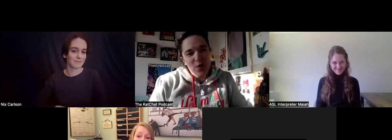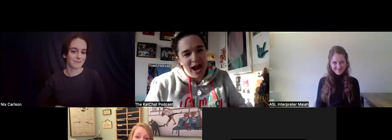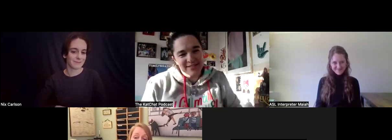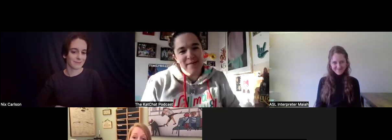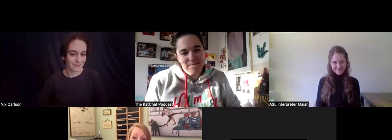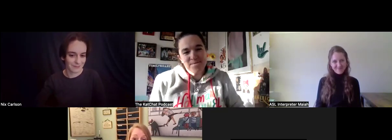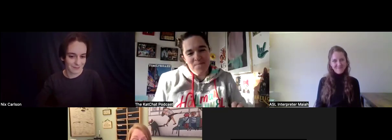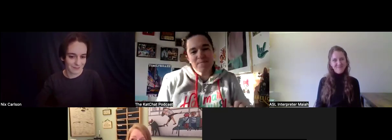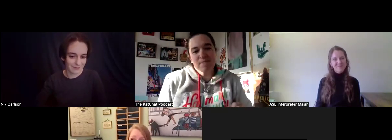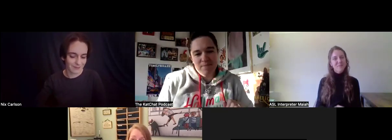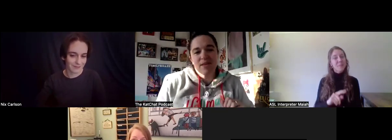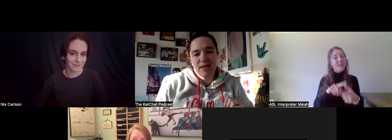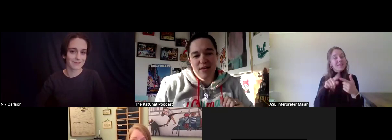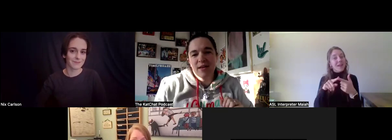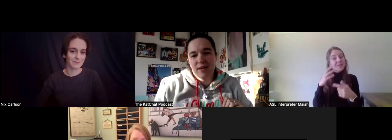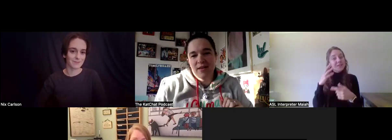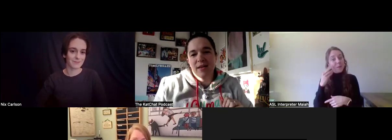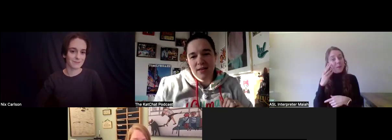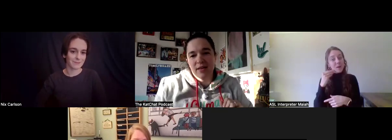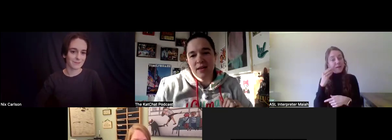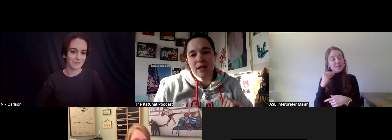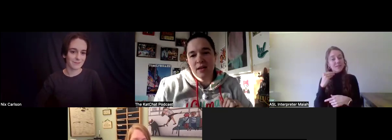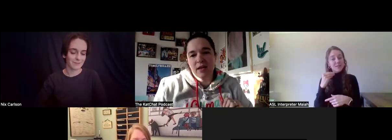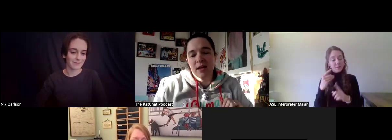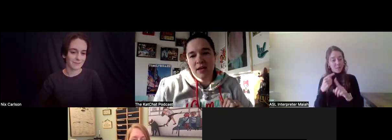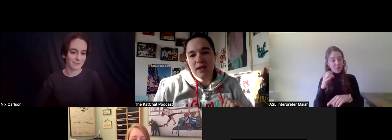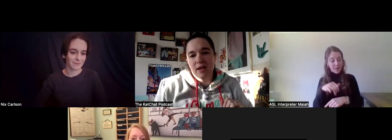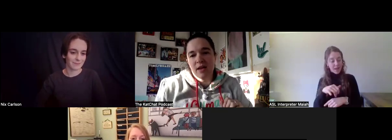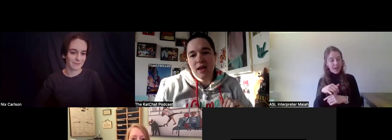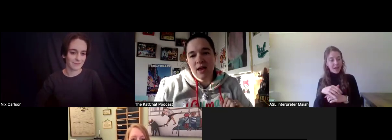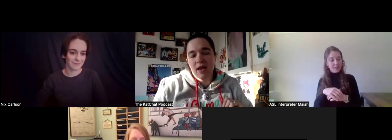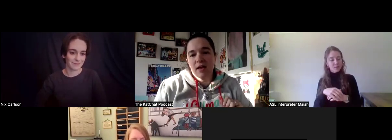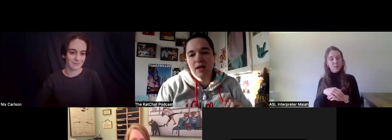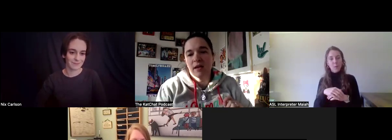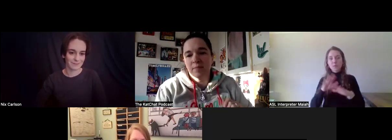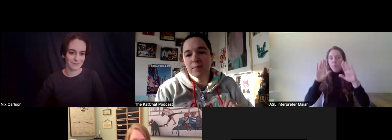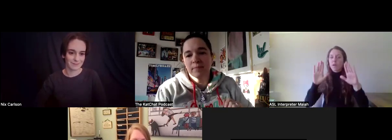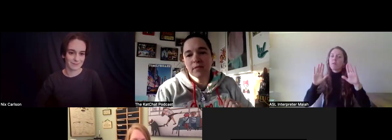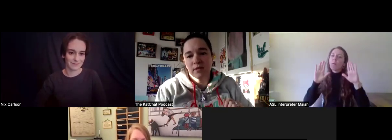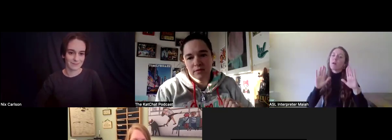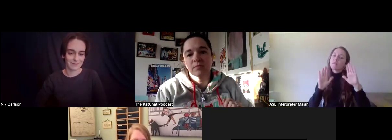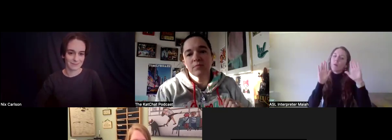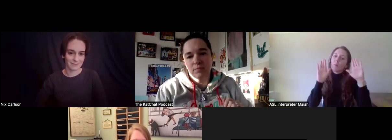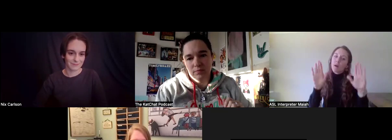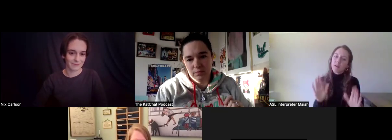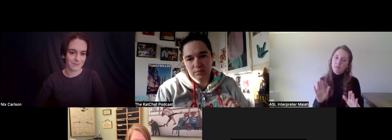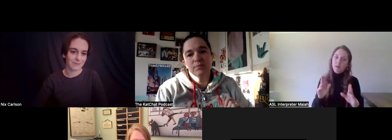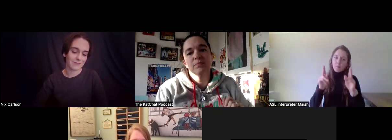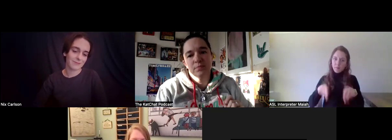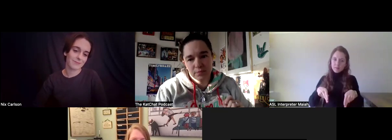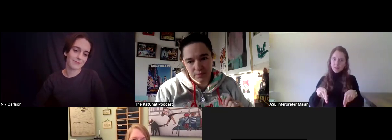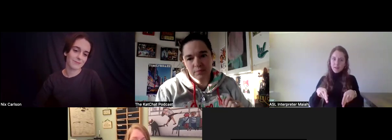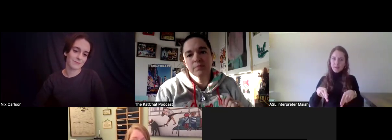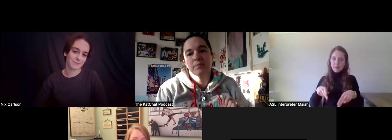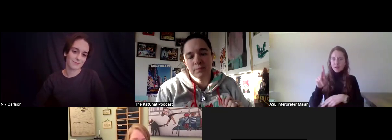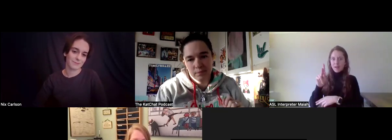But then the oh. experiences came out of that. So there's this wonderful, wonderful, wonderful human in Kansas City at our headquarters